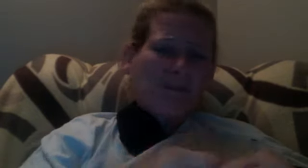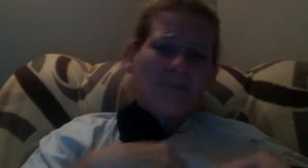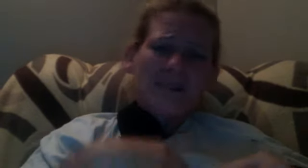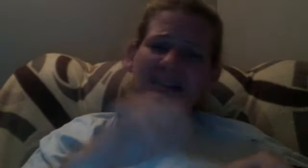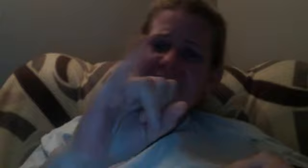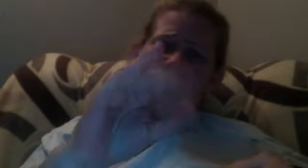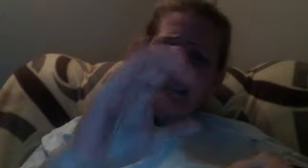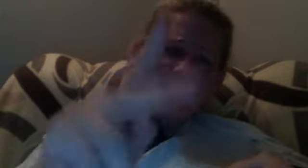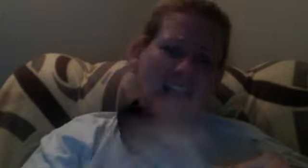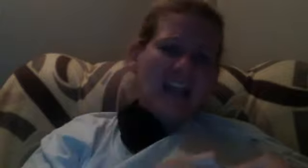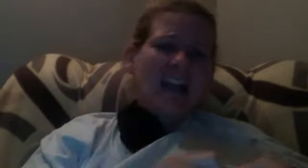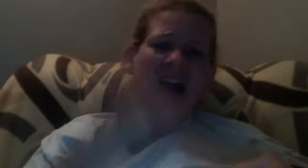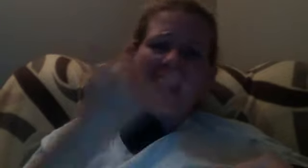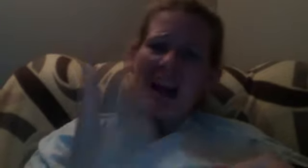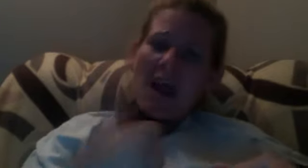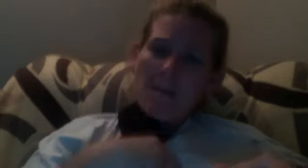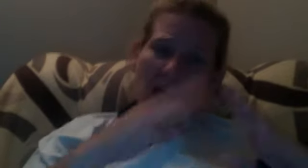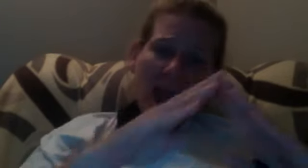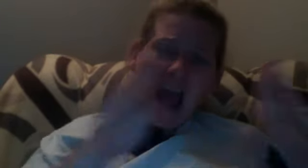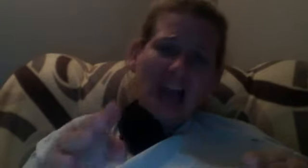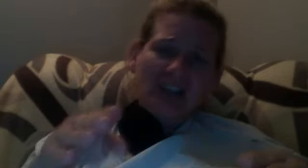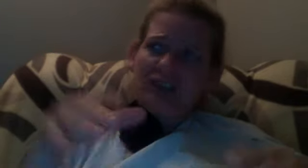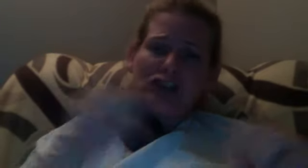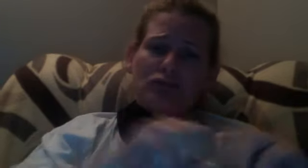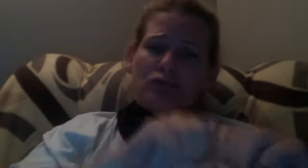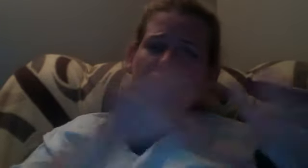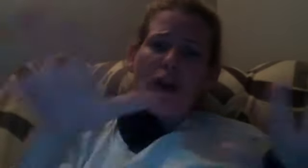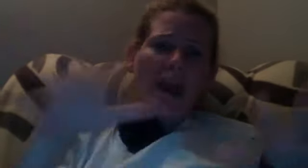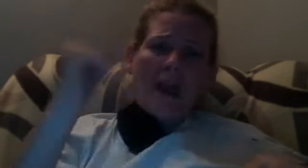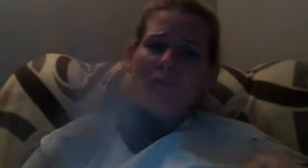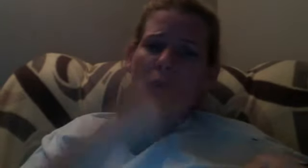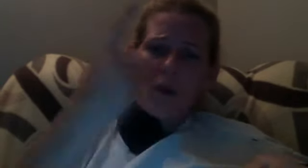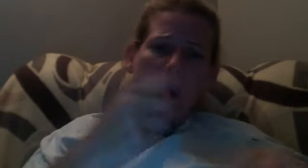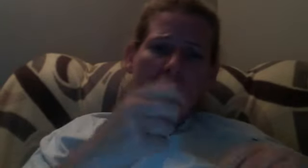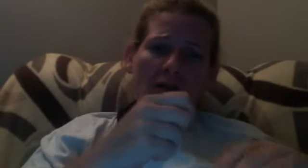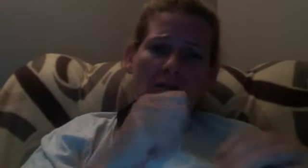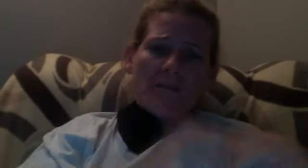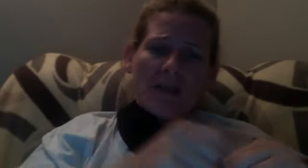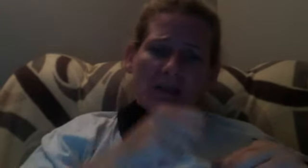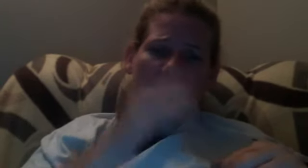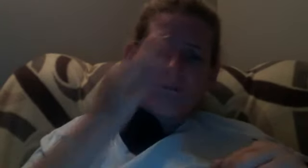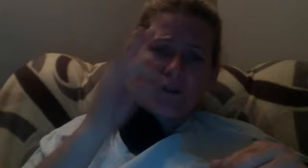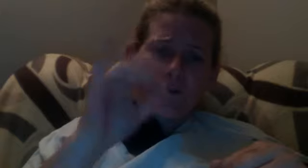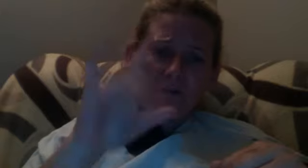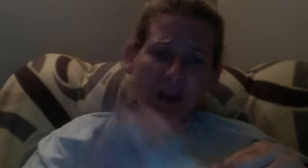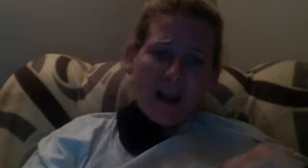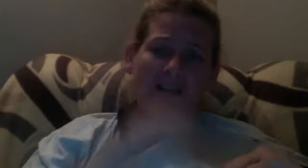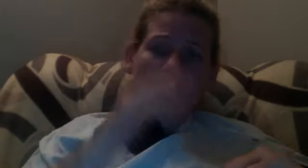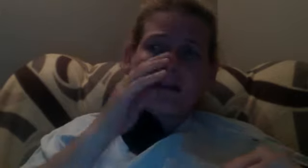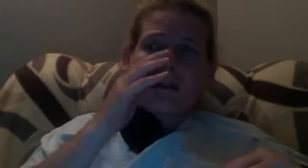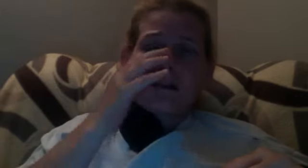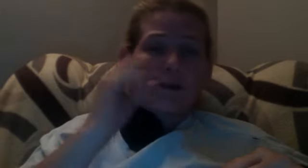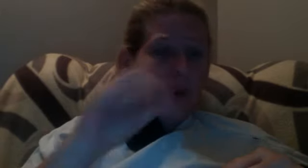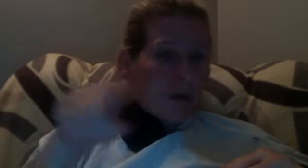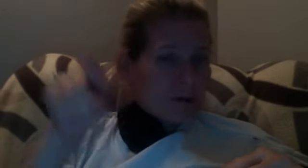paid $300 for the unit. That's $100 with the additional items I had in there. I had another couple hundred dollars worth of stuff, so I'm looking at